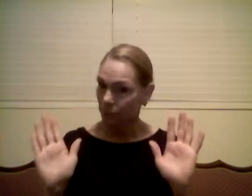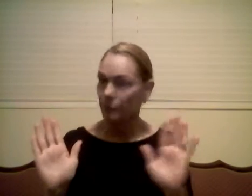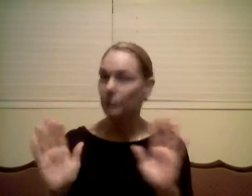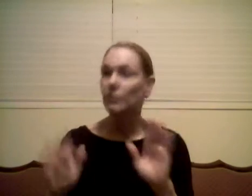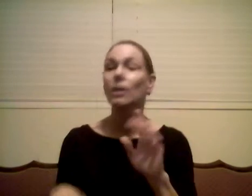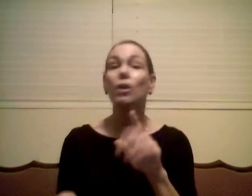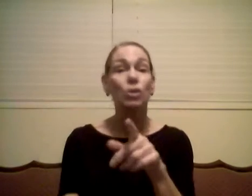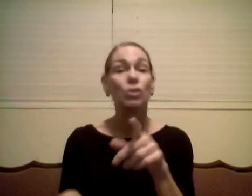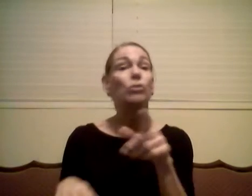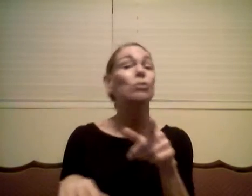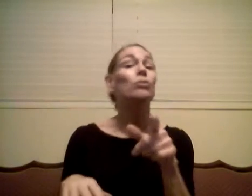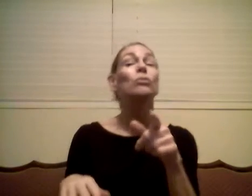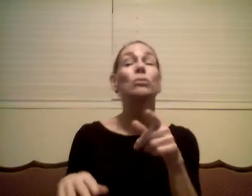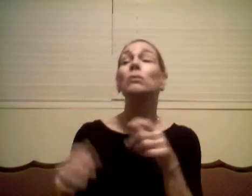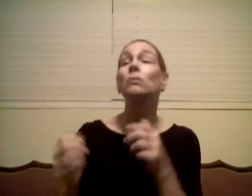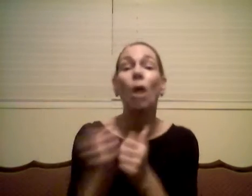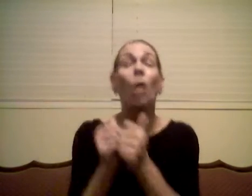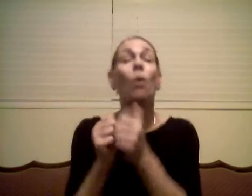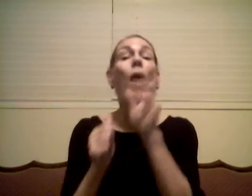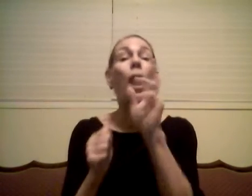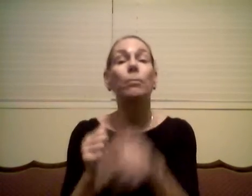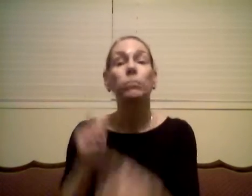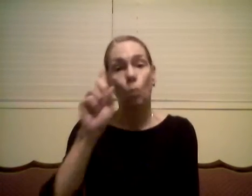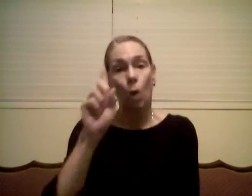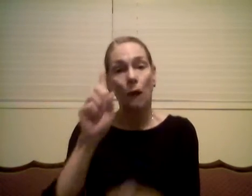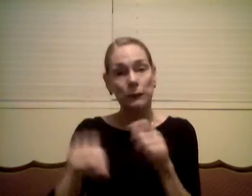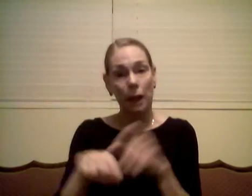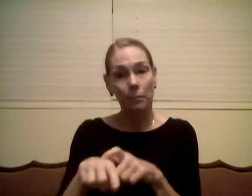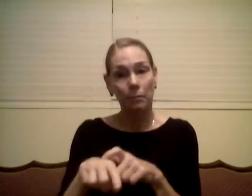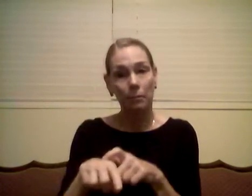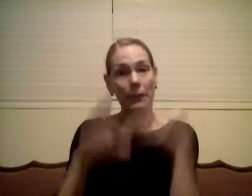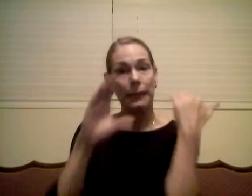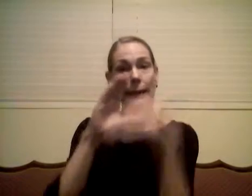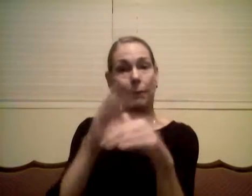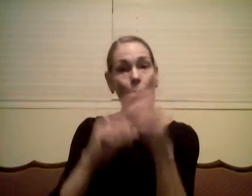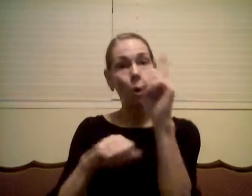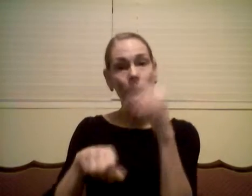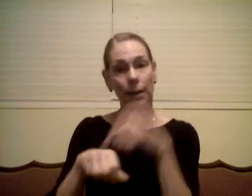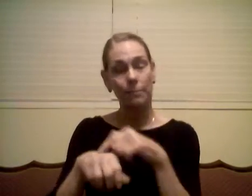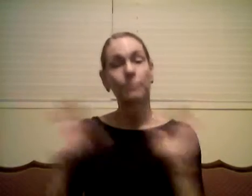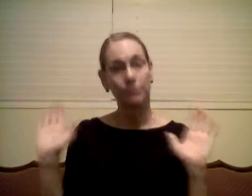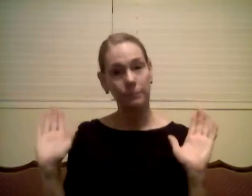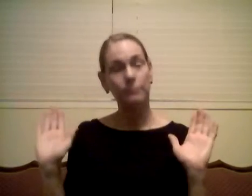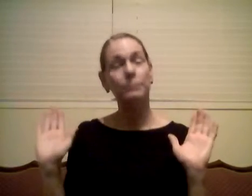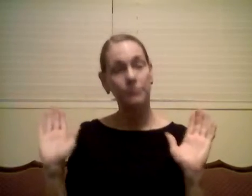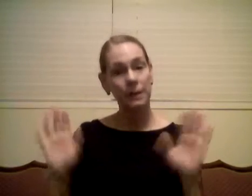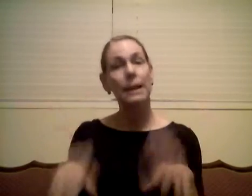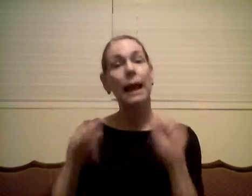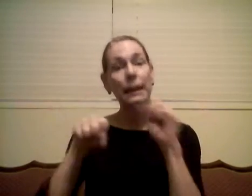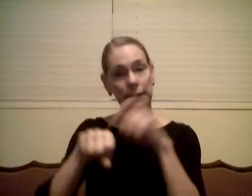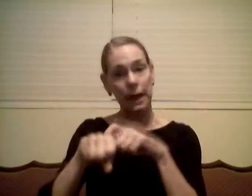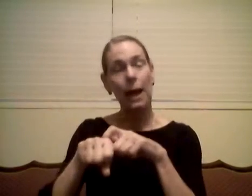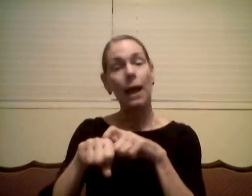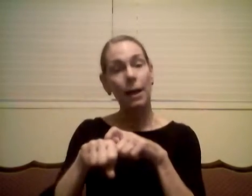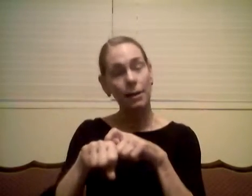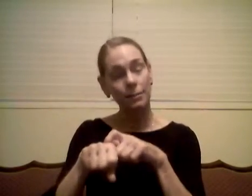going to follow up and send an email or call on Thursday, do that. Take the time to do it. Hi, it's